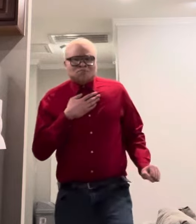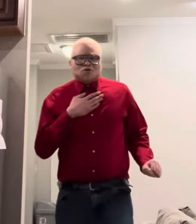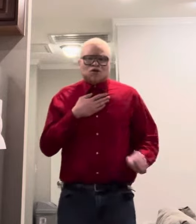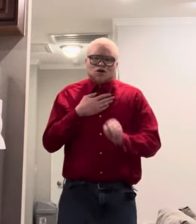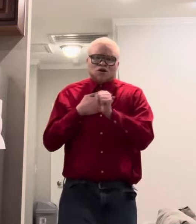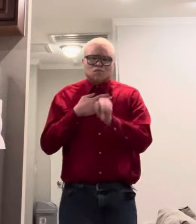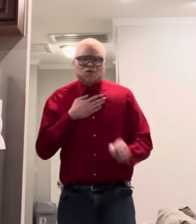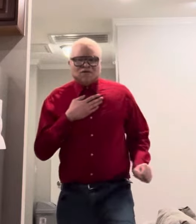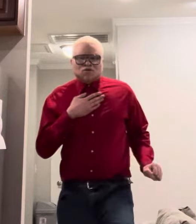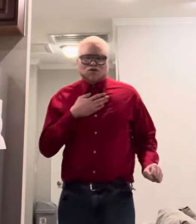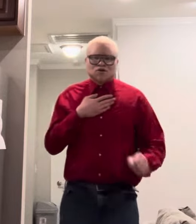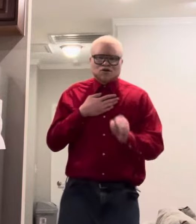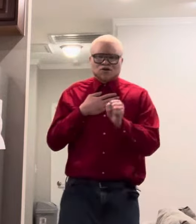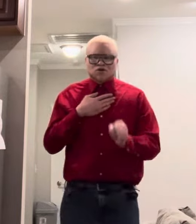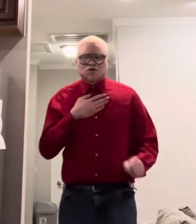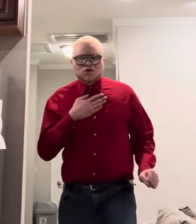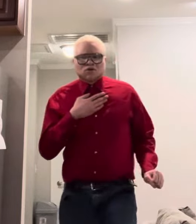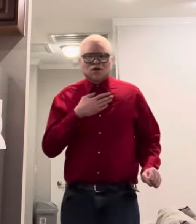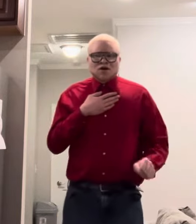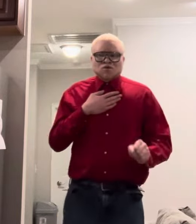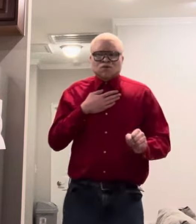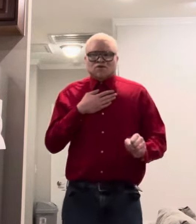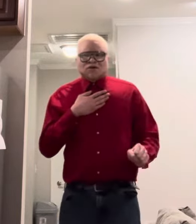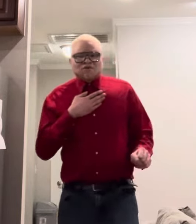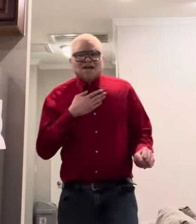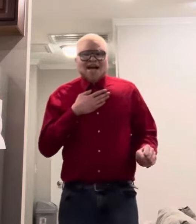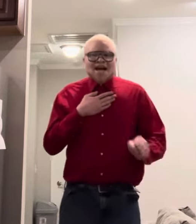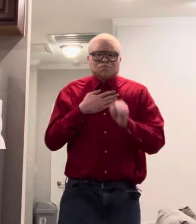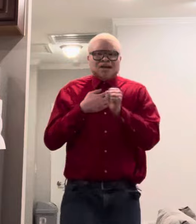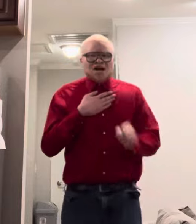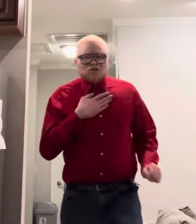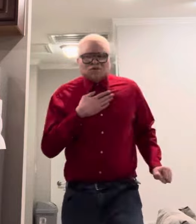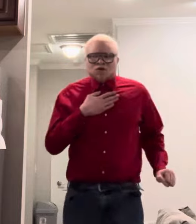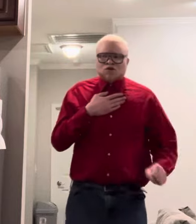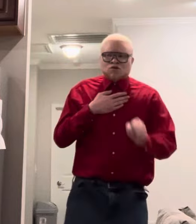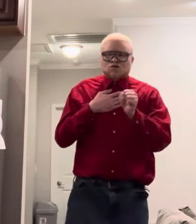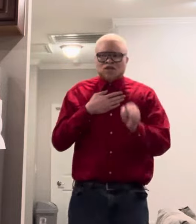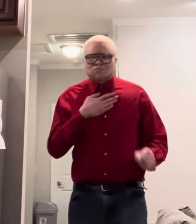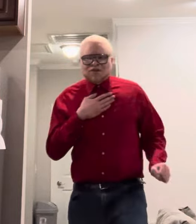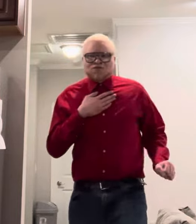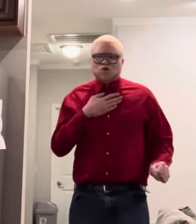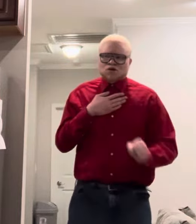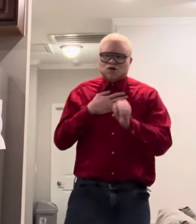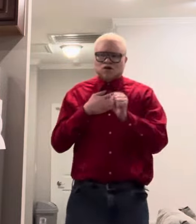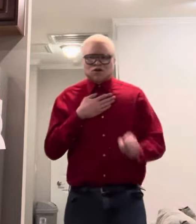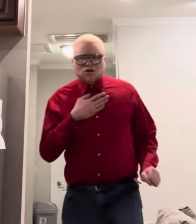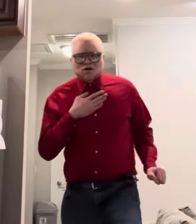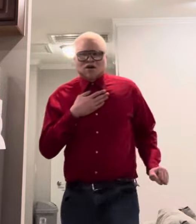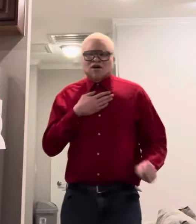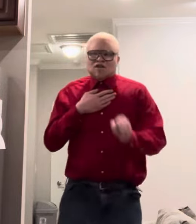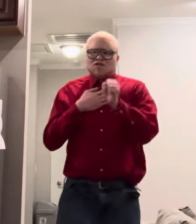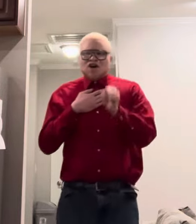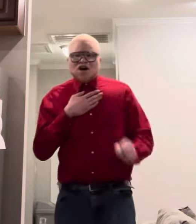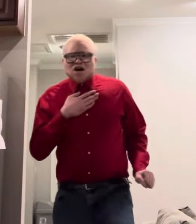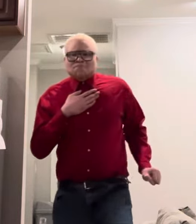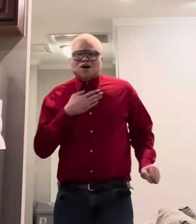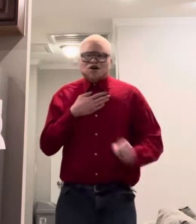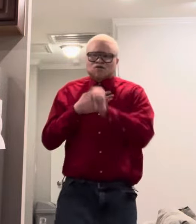bore her brave crew. With her flag crowning, floating before her, the boast